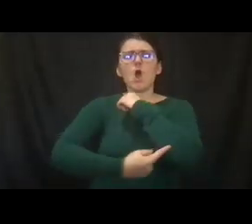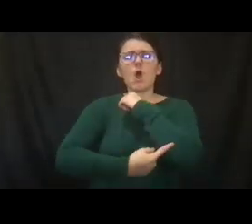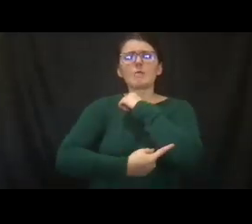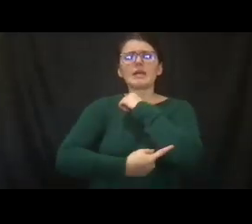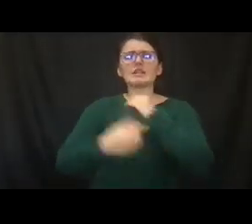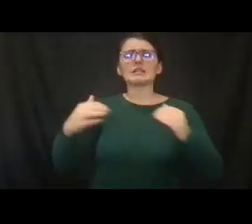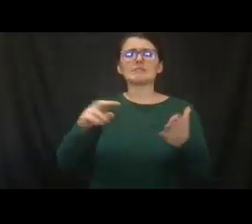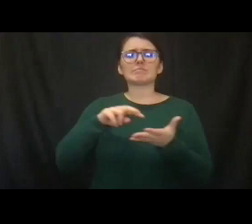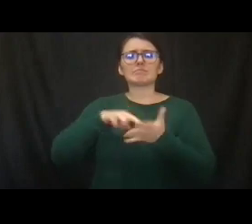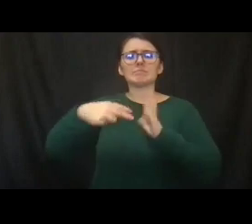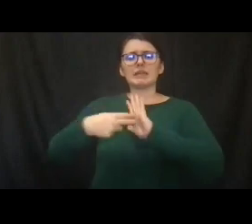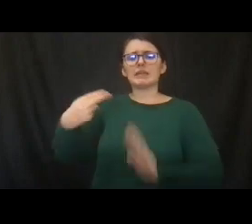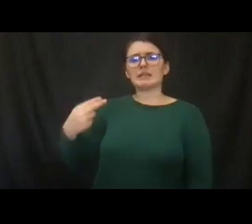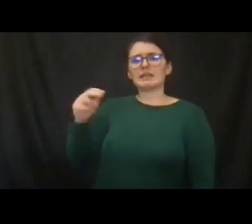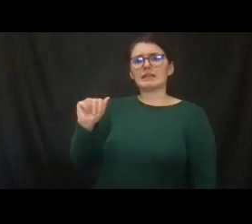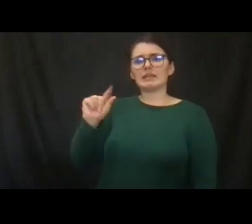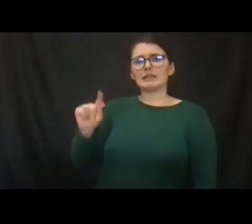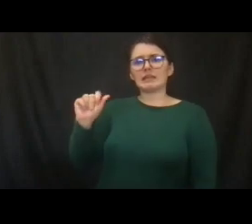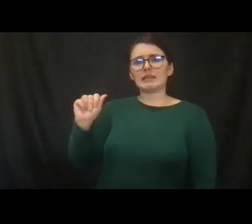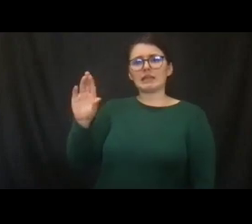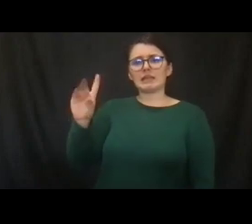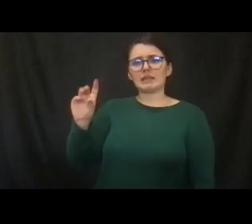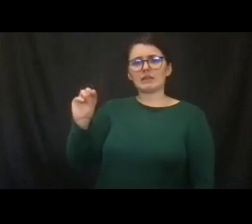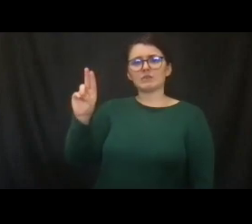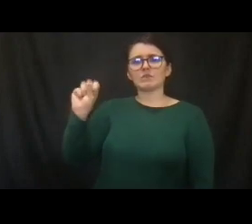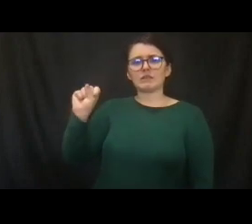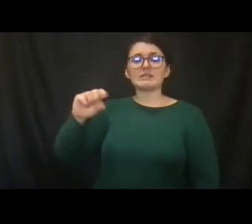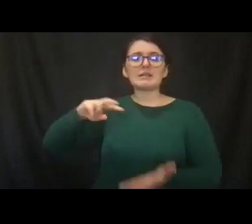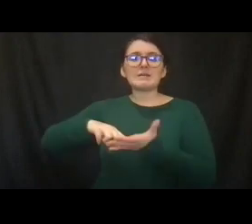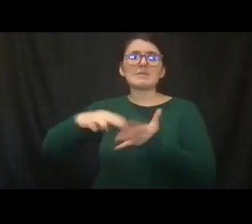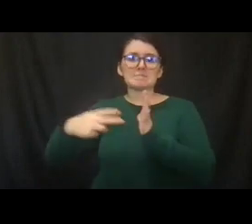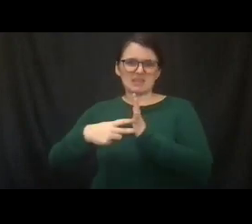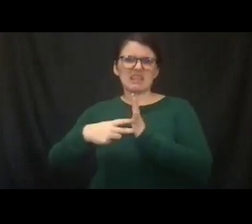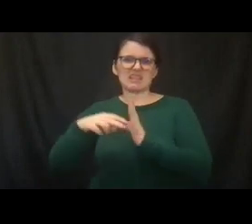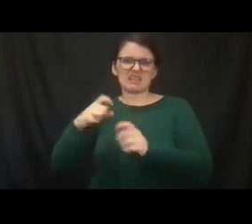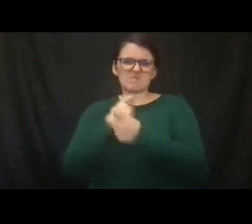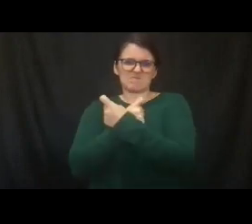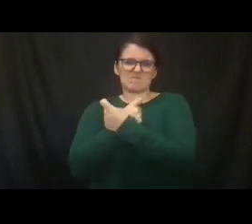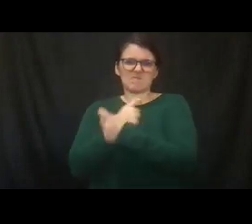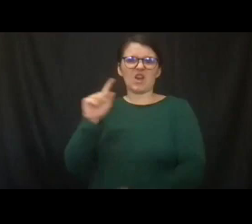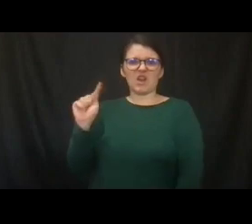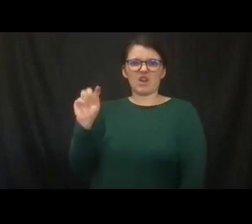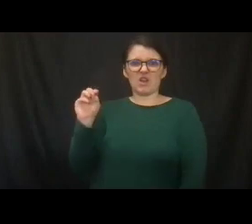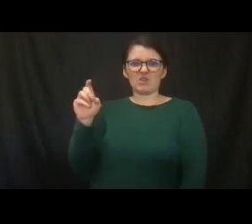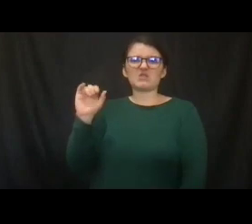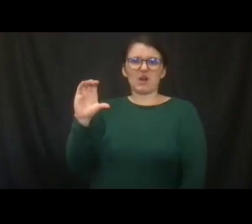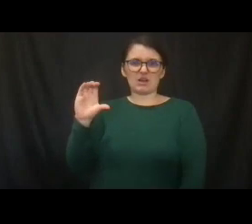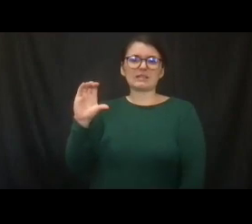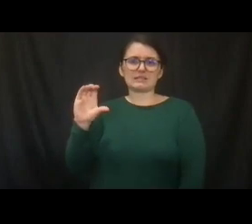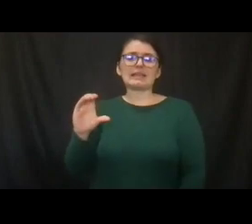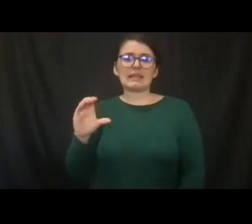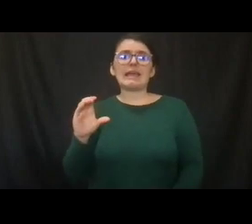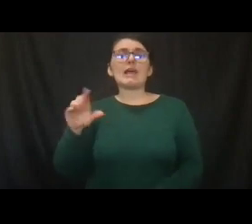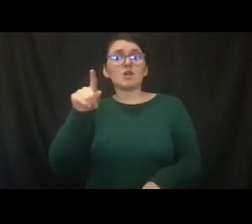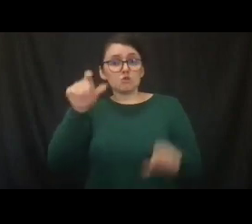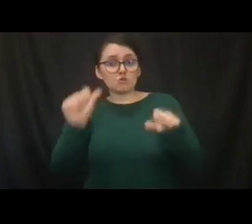into your garbage can at home either. So you might come to the transfer station for those three